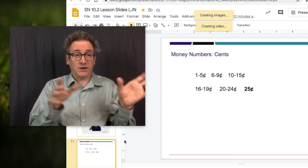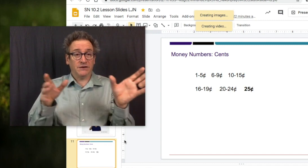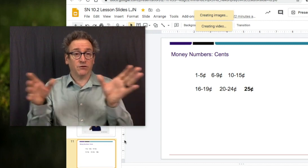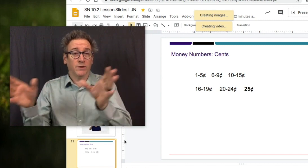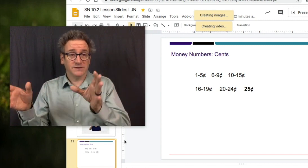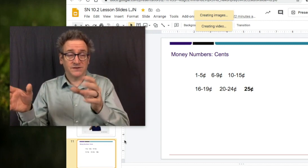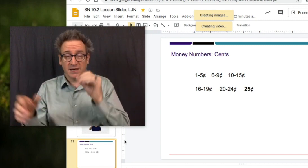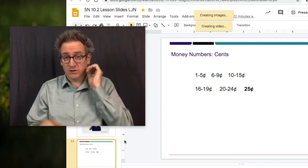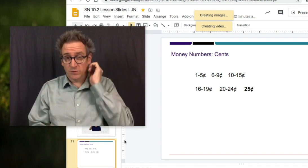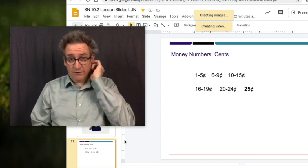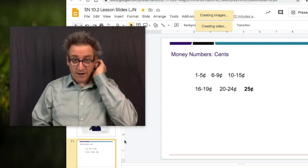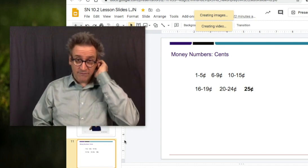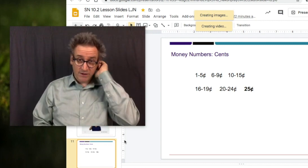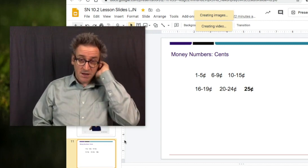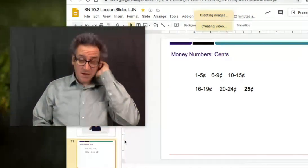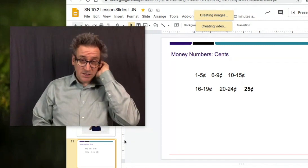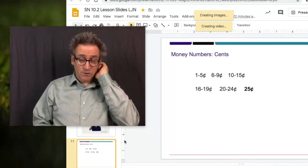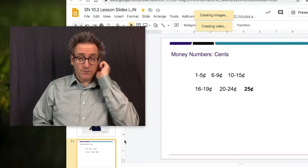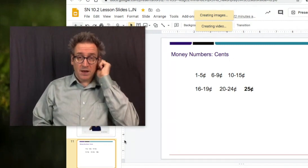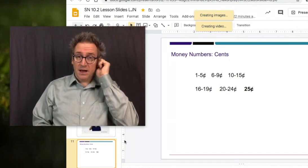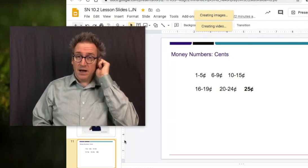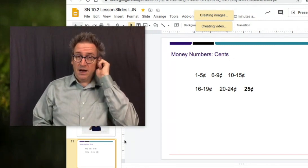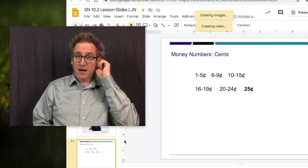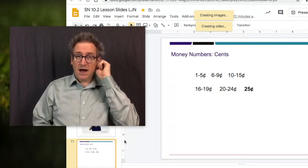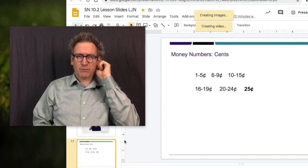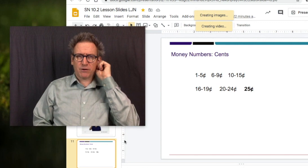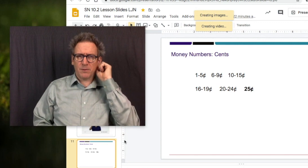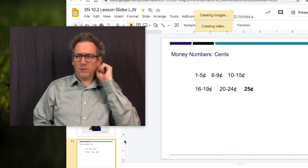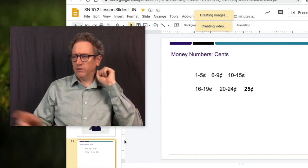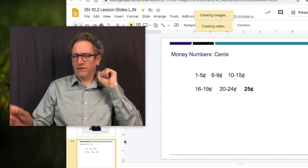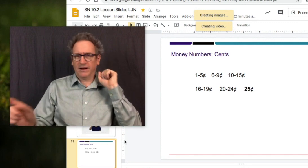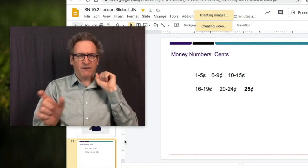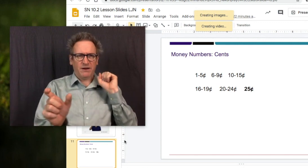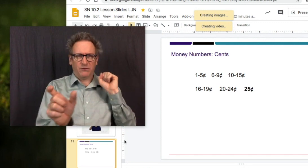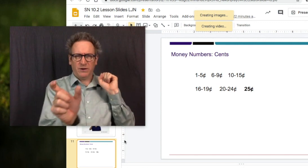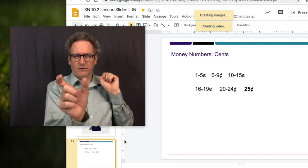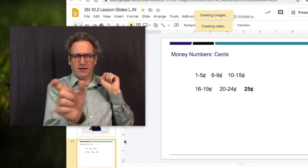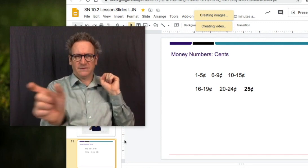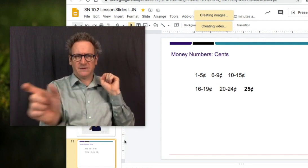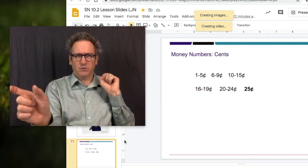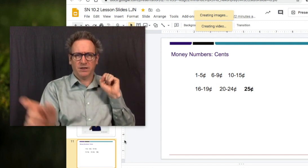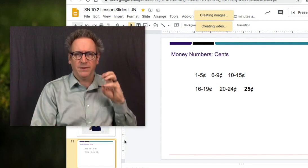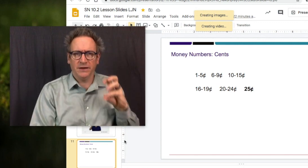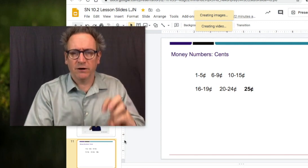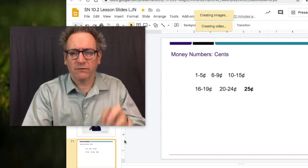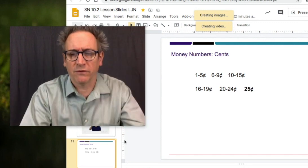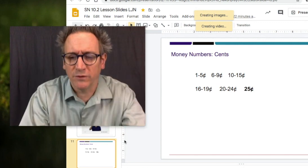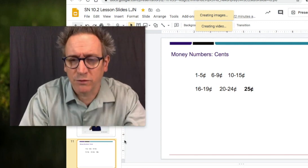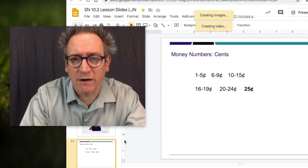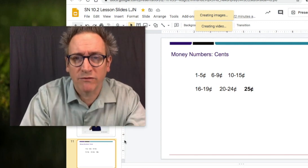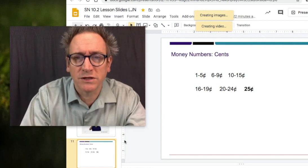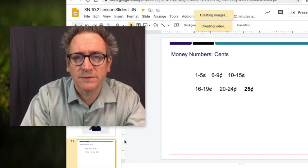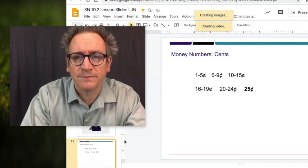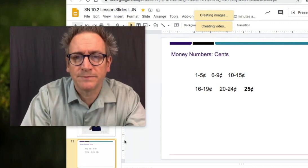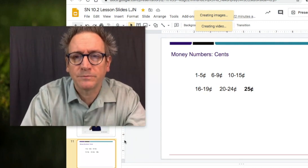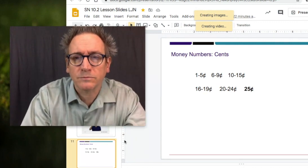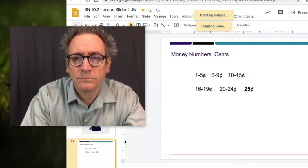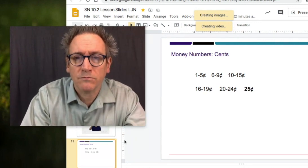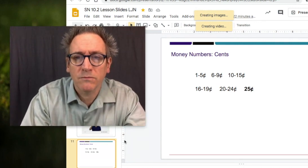about the 3 different ways of signing 25. So I probably will, if I can find 3 different gifts, put them in there for future